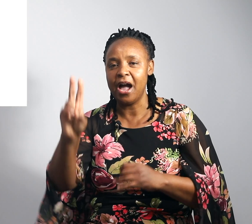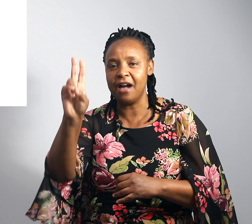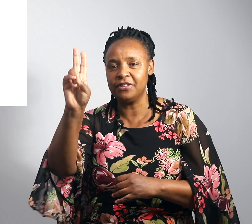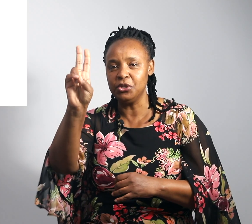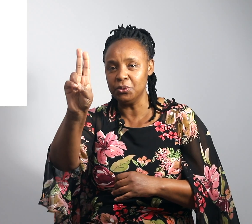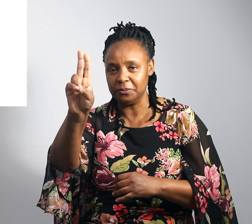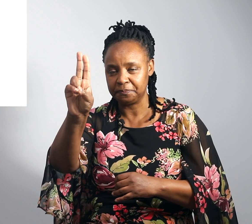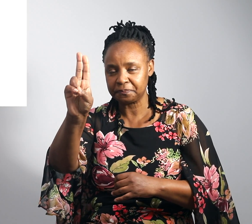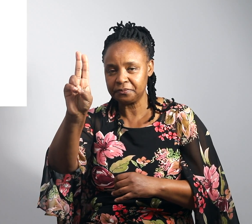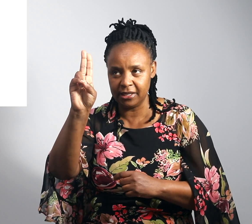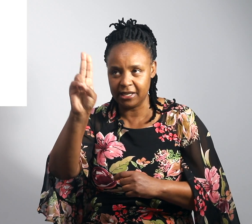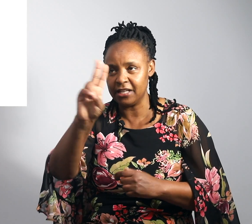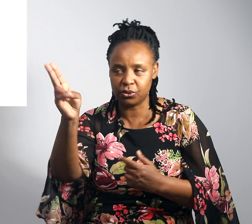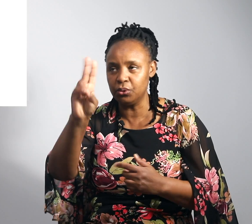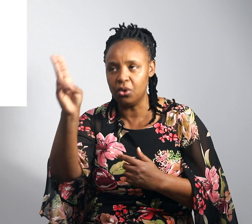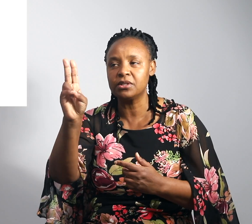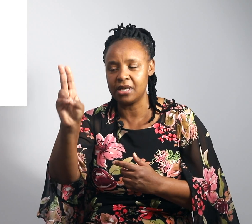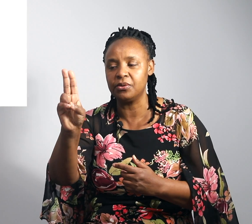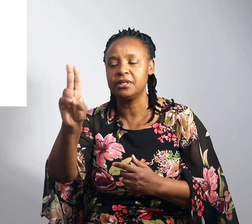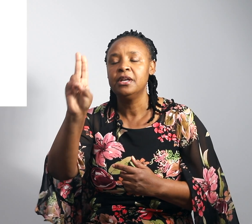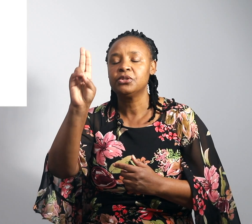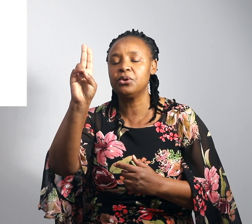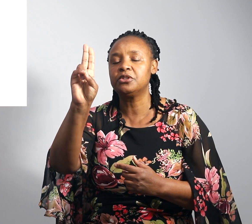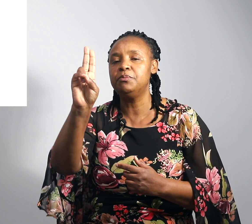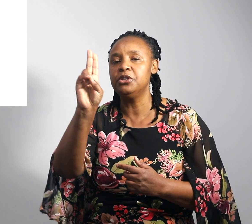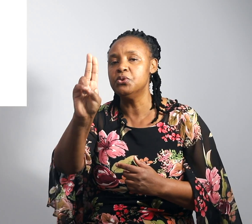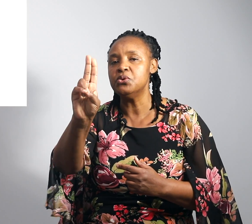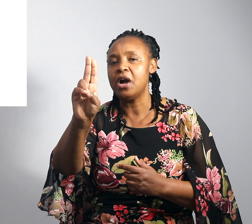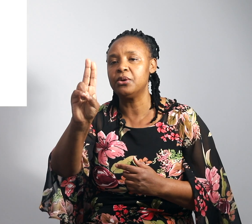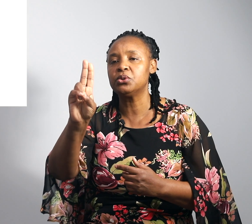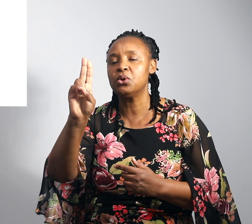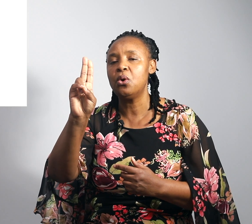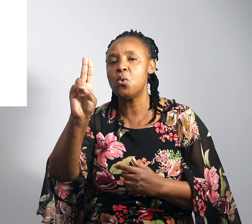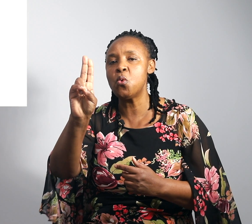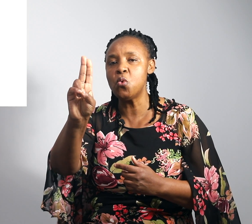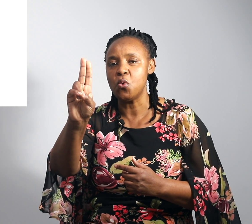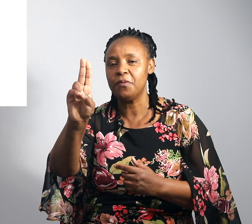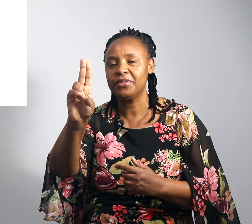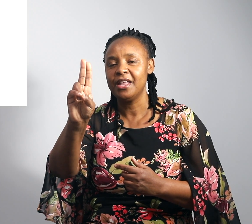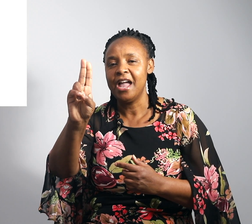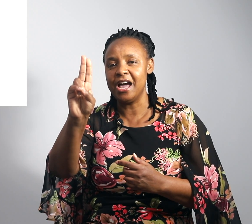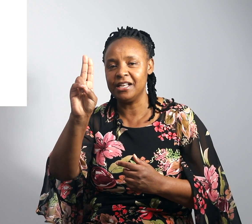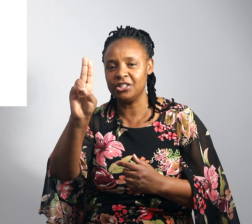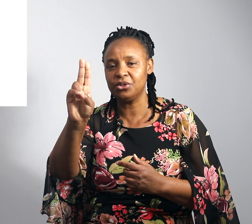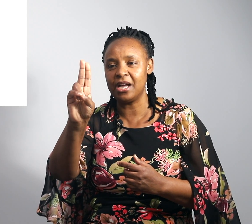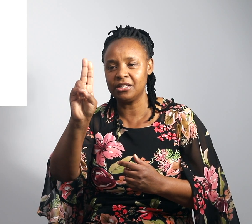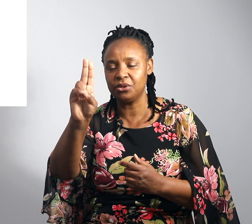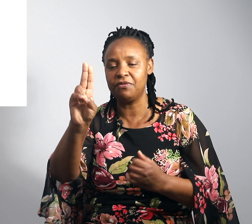have the U. It has two long sounds, so it will be U and also U. And as a short